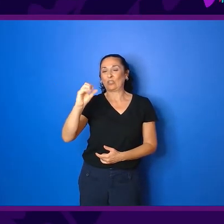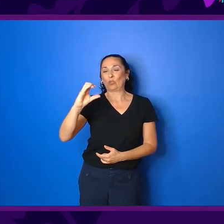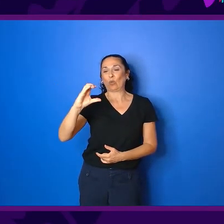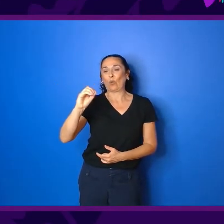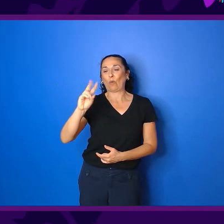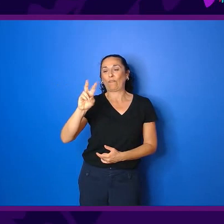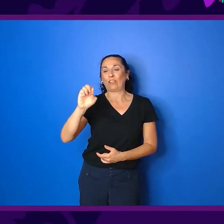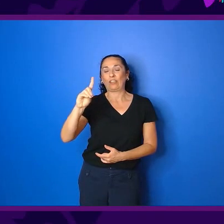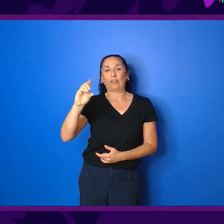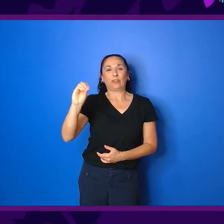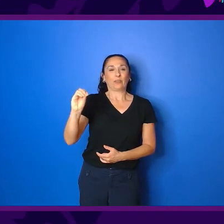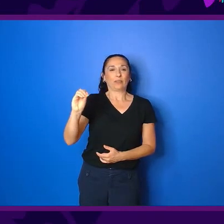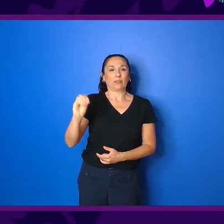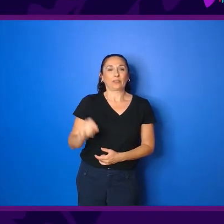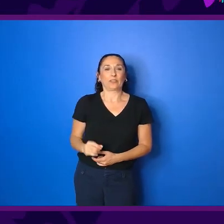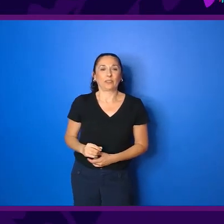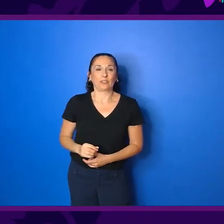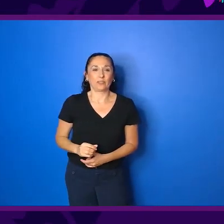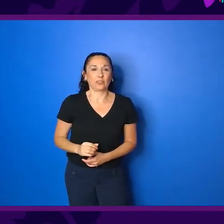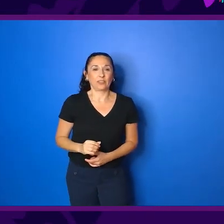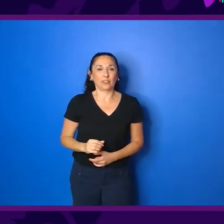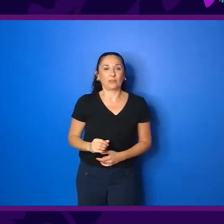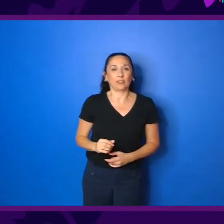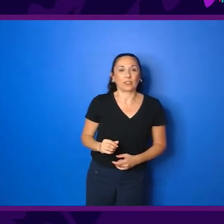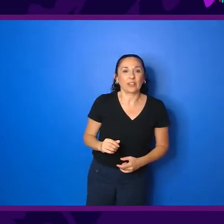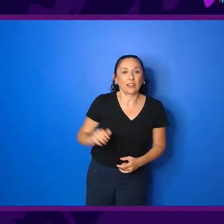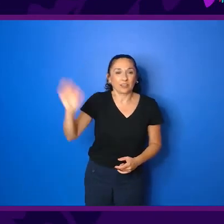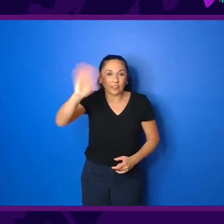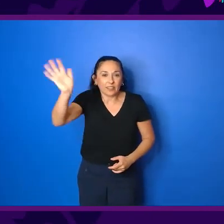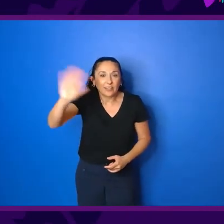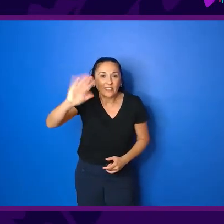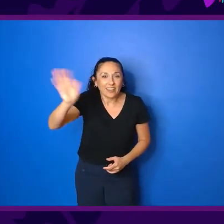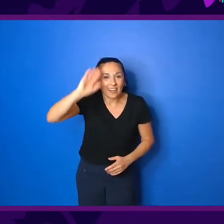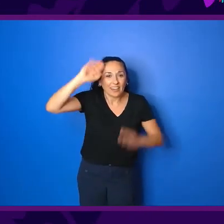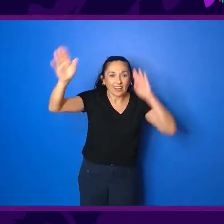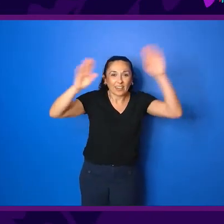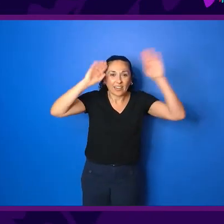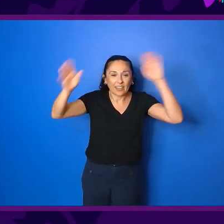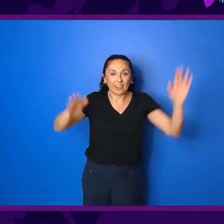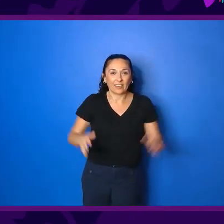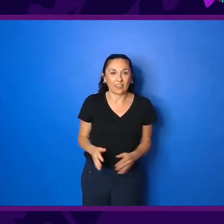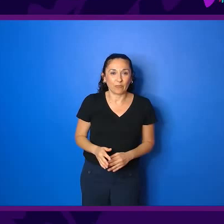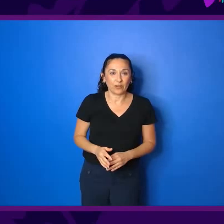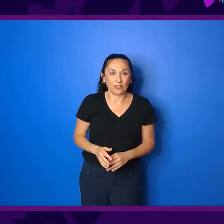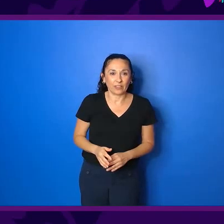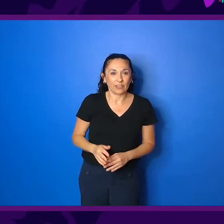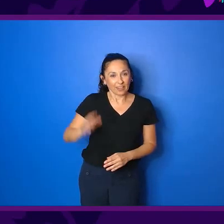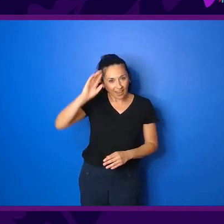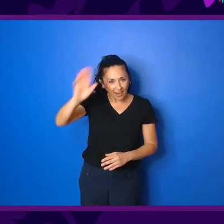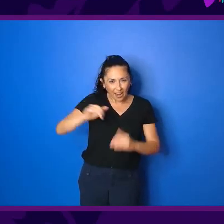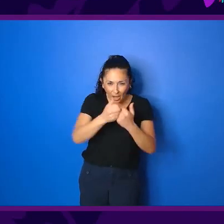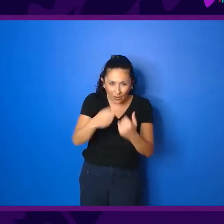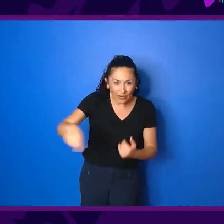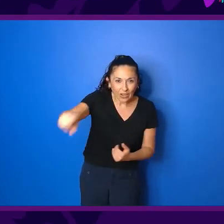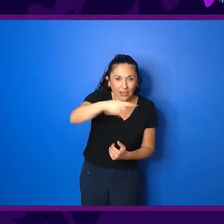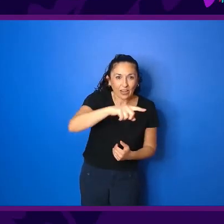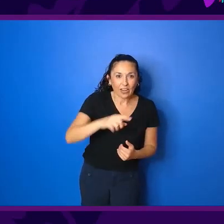them, everybody. Hi, everybody. Hi. How's everyone doing?